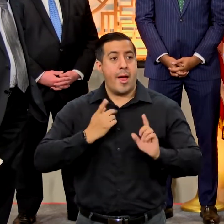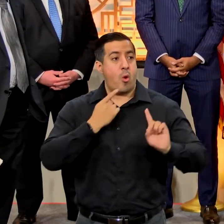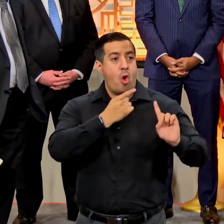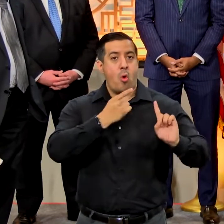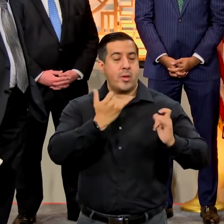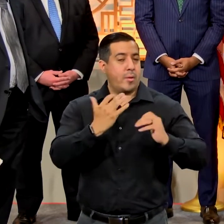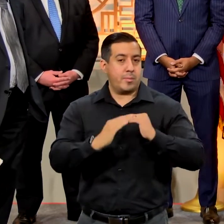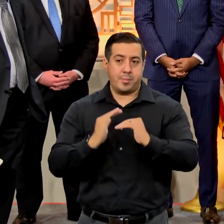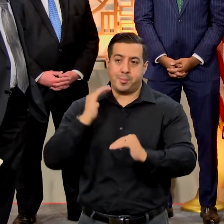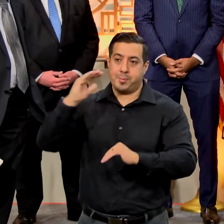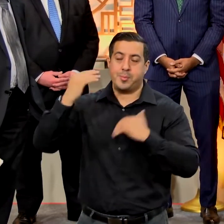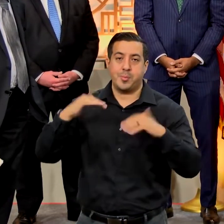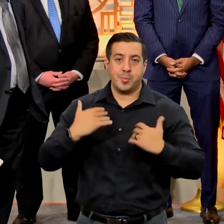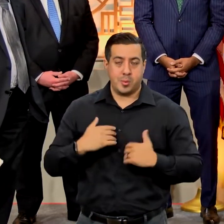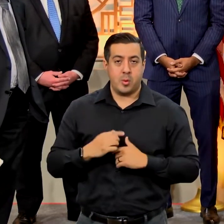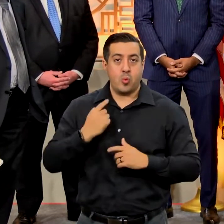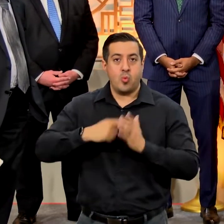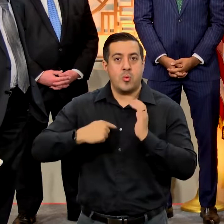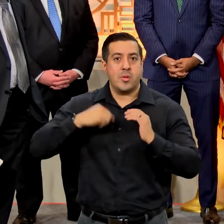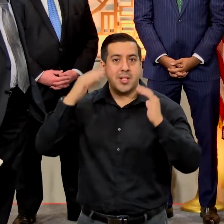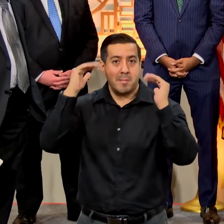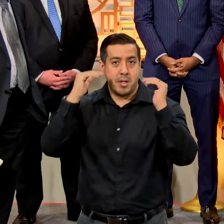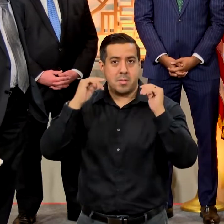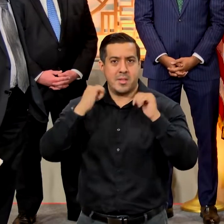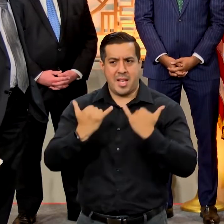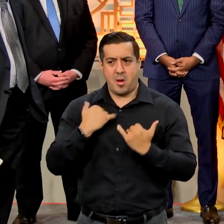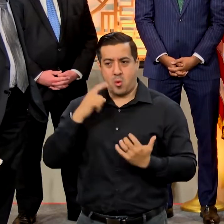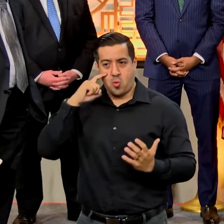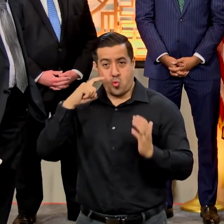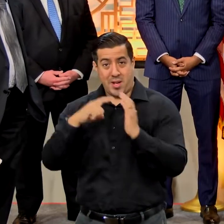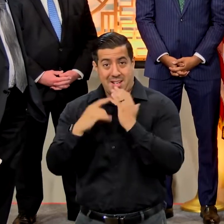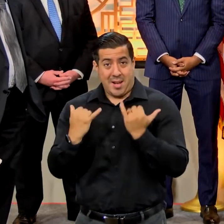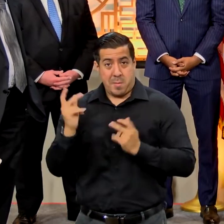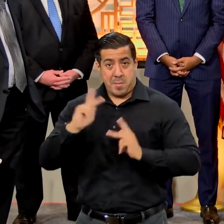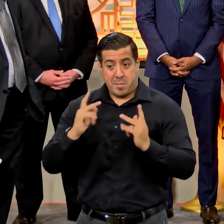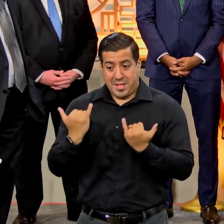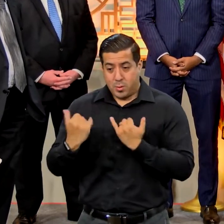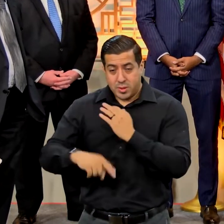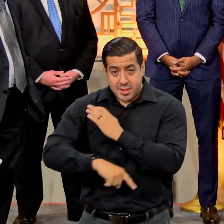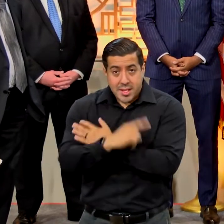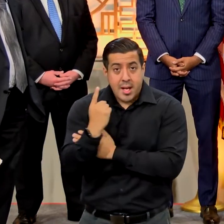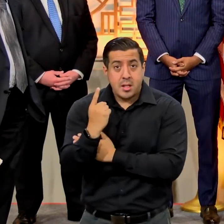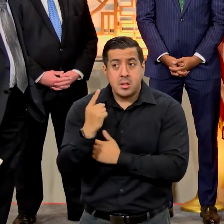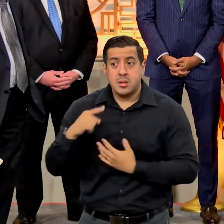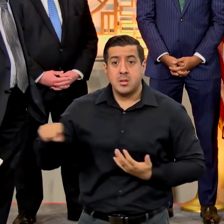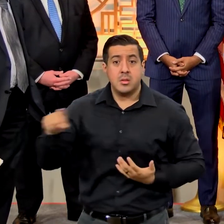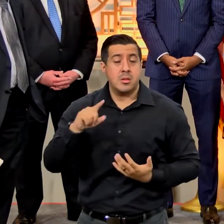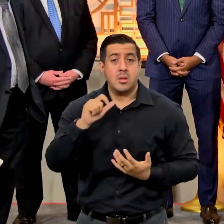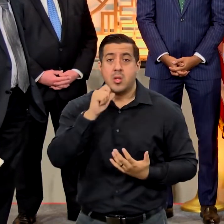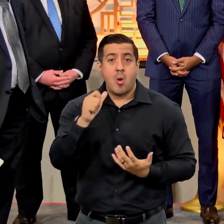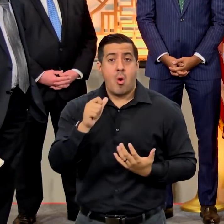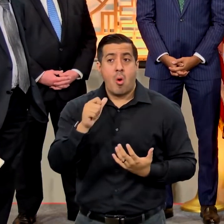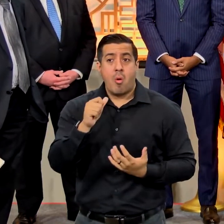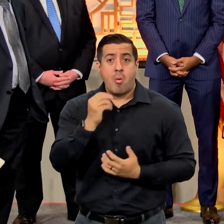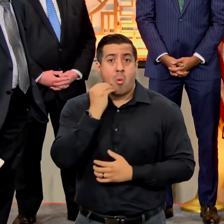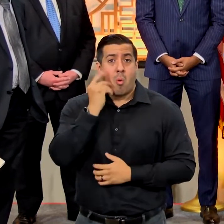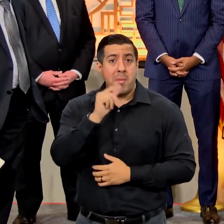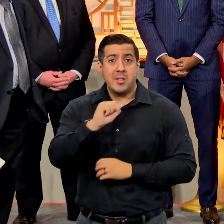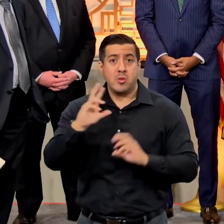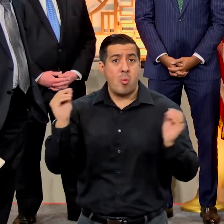be, and recognizing that there are people today that are no longer homeless,